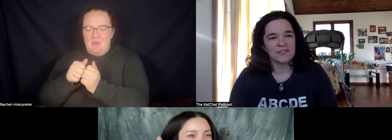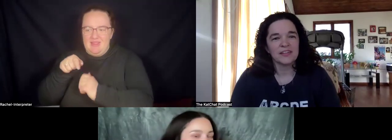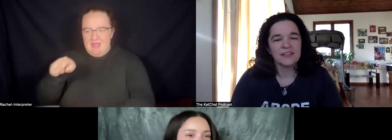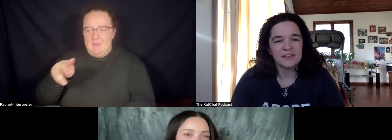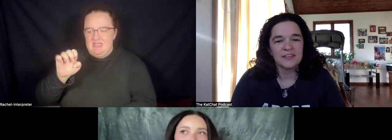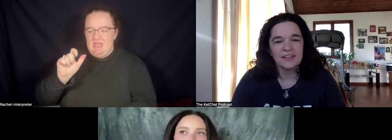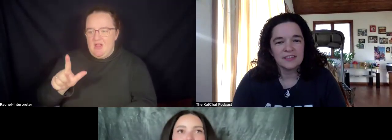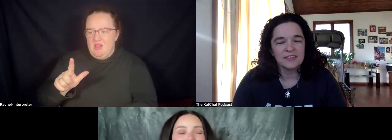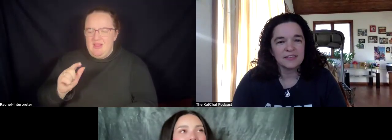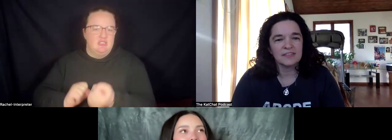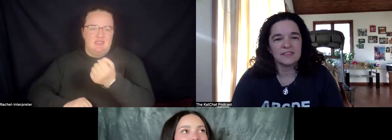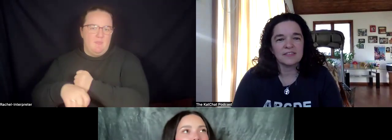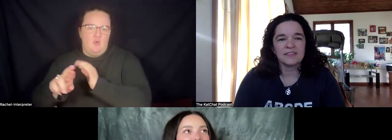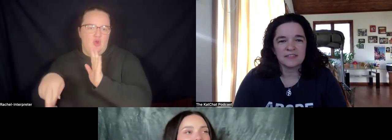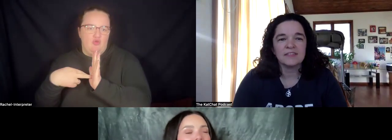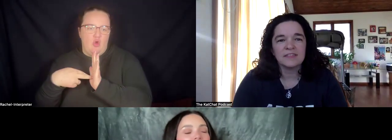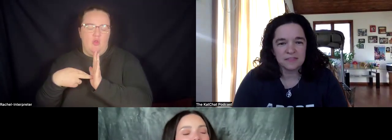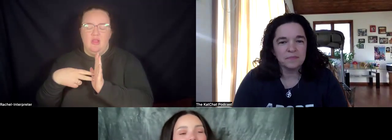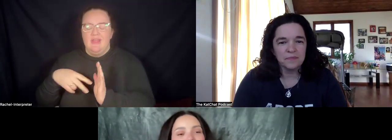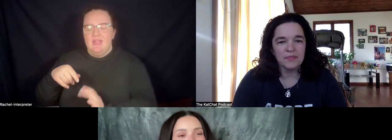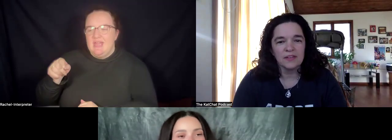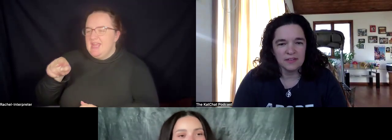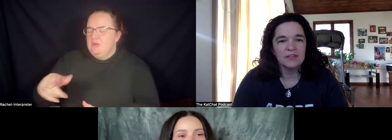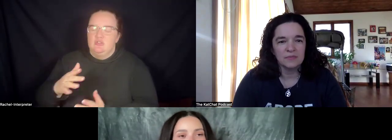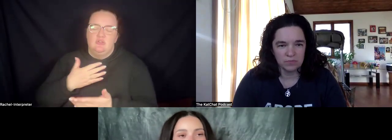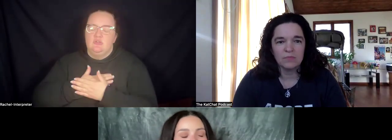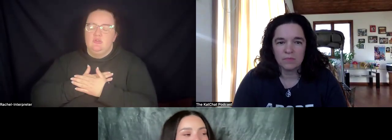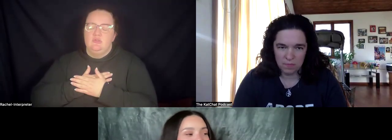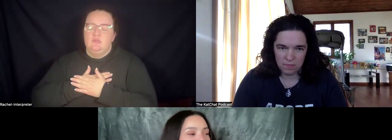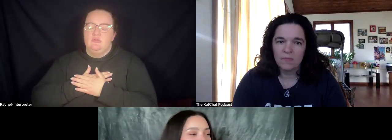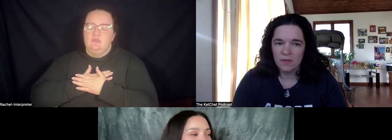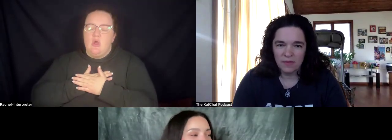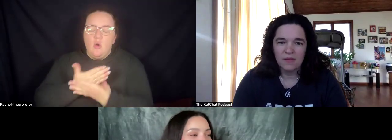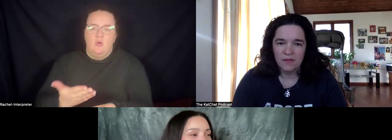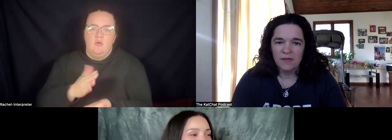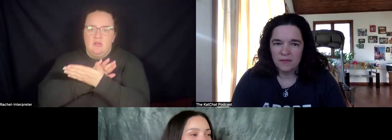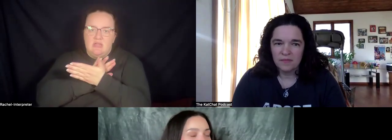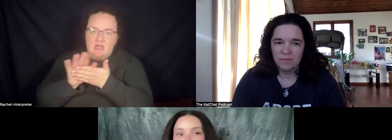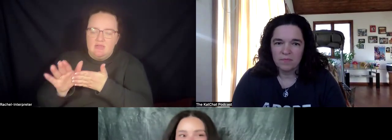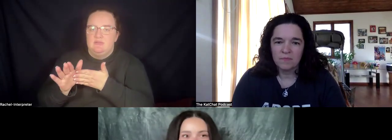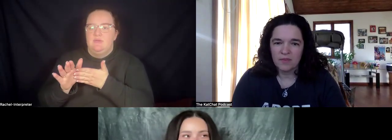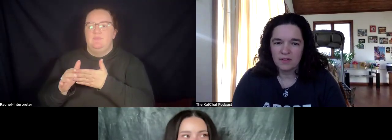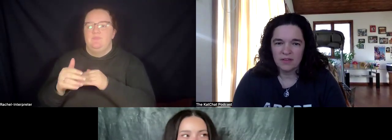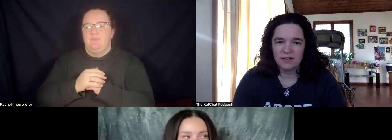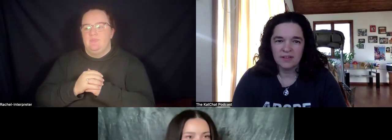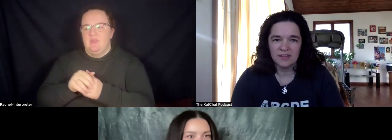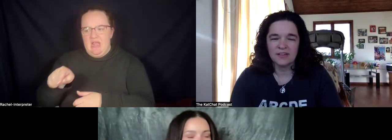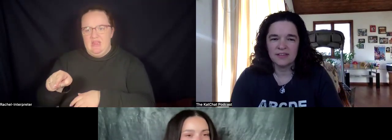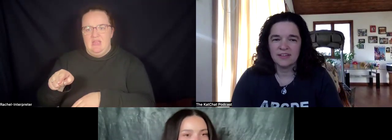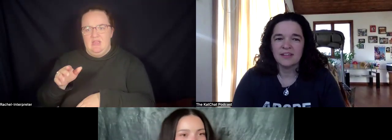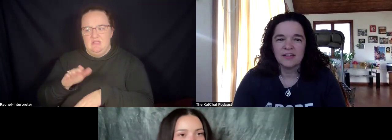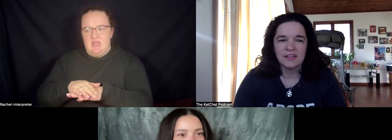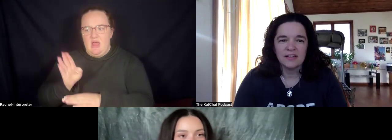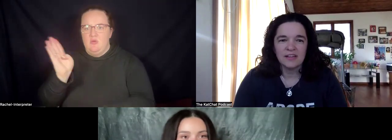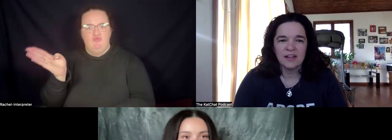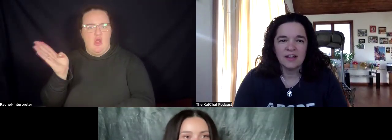years ago, just in a supporting role in a Hallmark film, and he was just so generous in spirit. Um, and I think he's on Broadway right now.